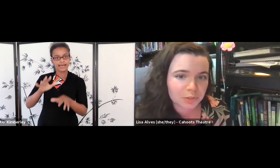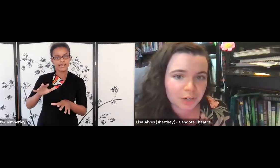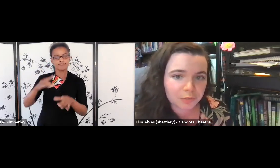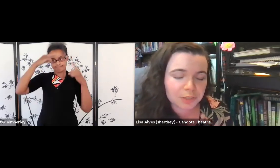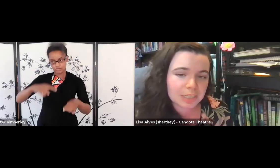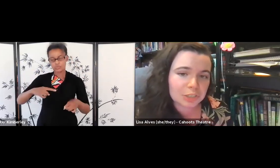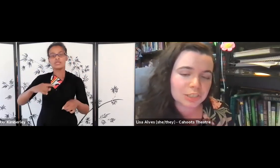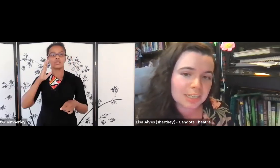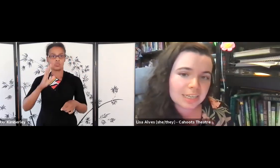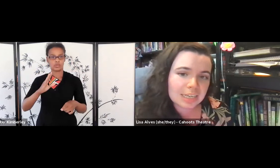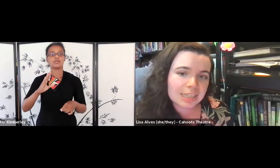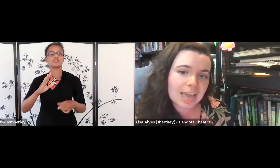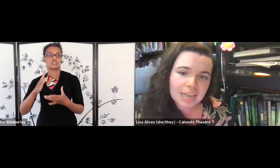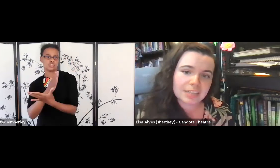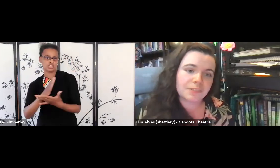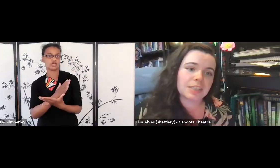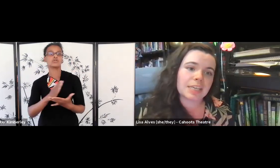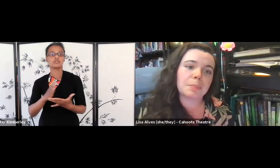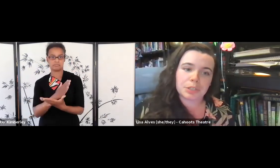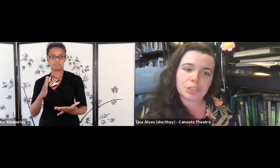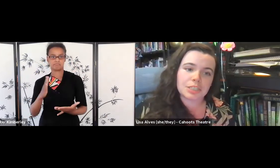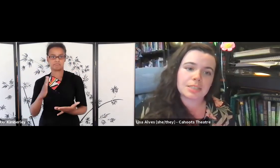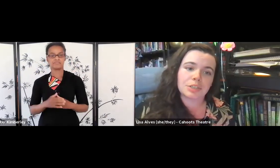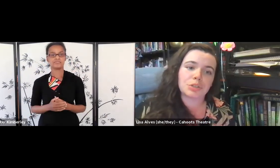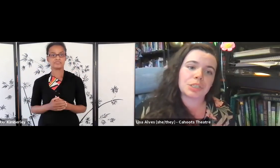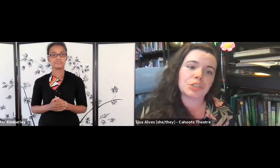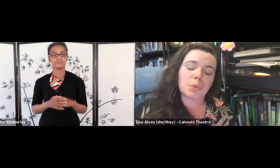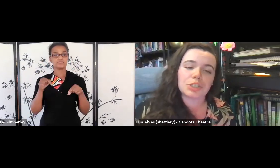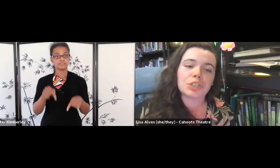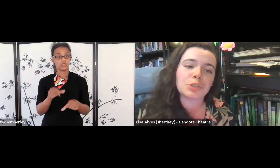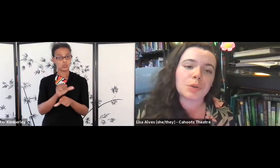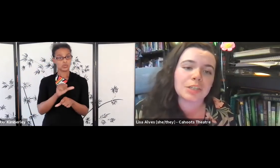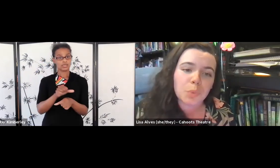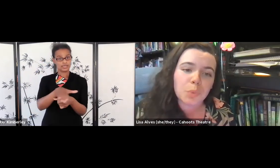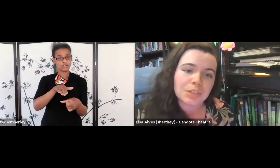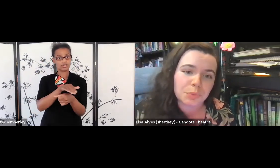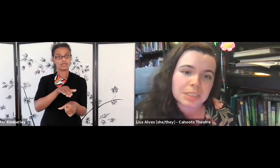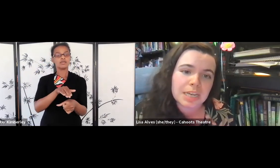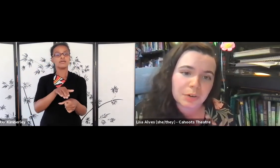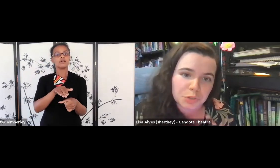Credit First Nation in the Head of the Lake Purchase and Treaty 22 and 23